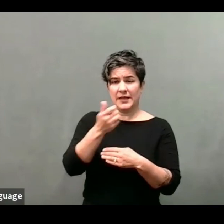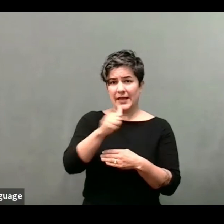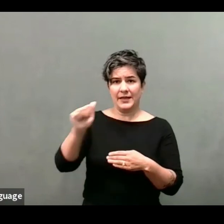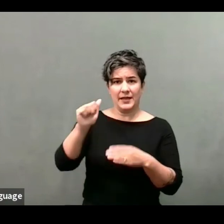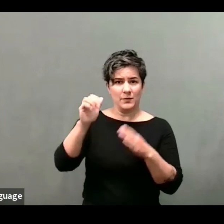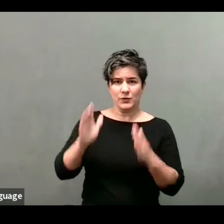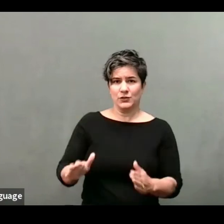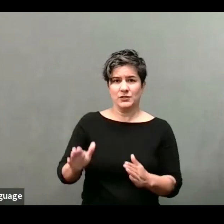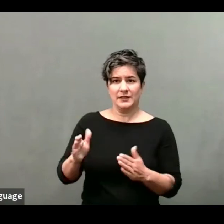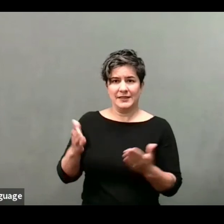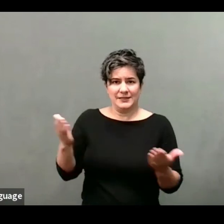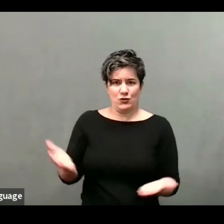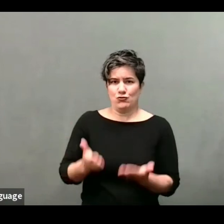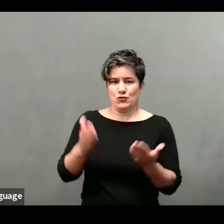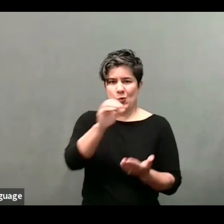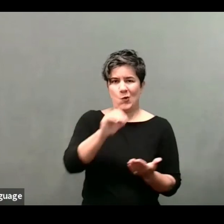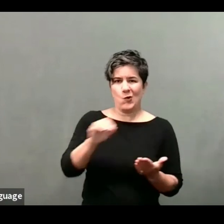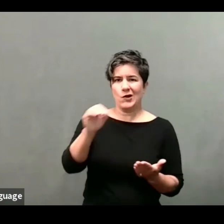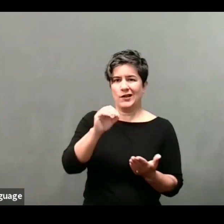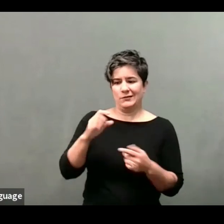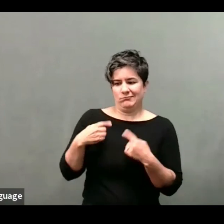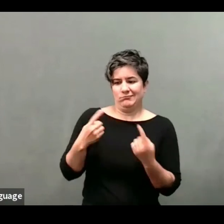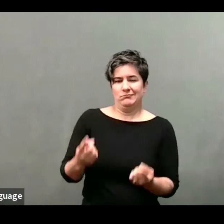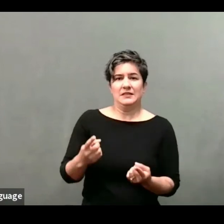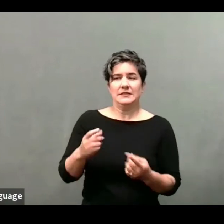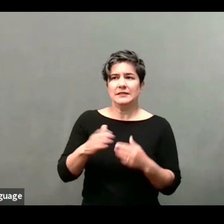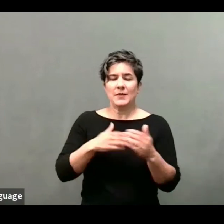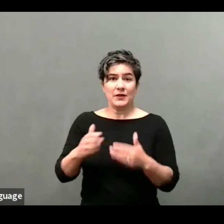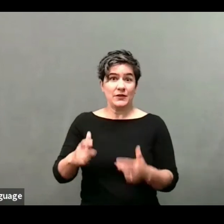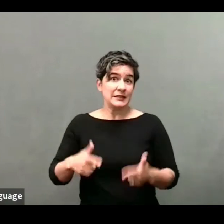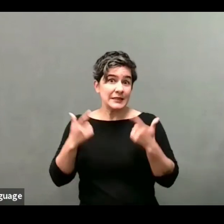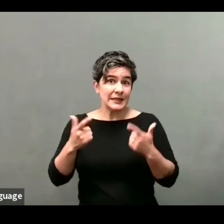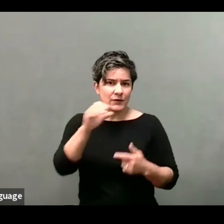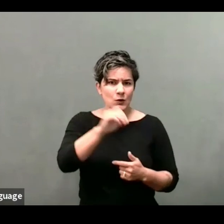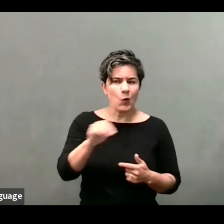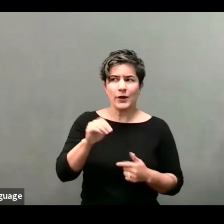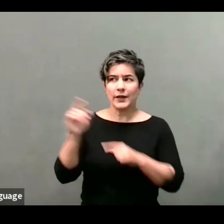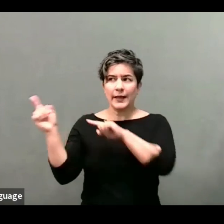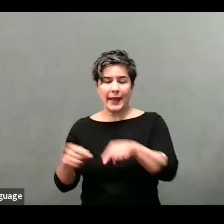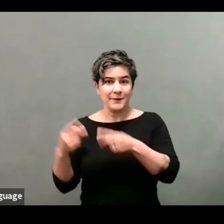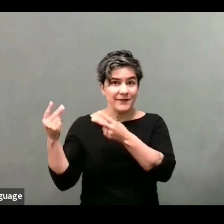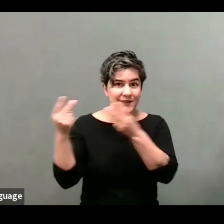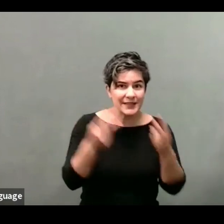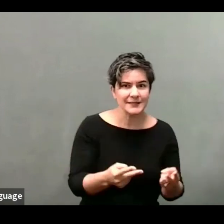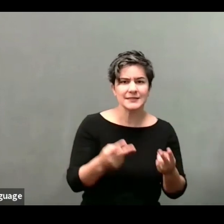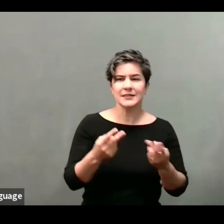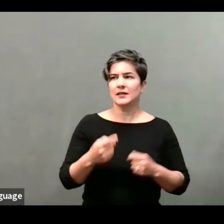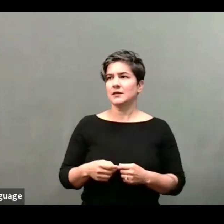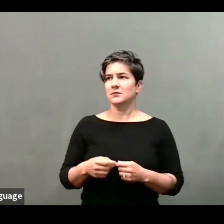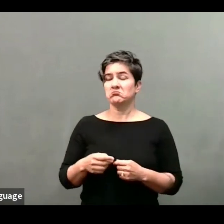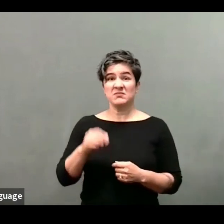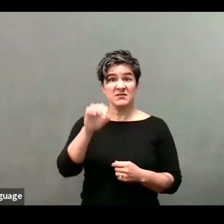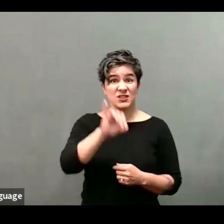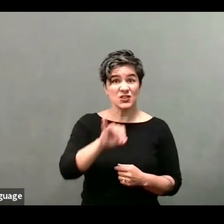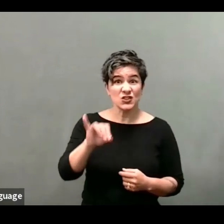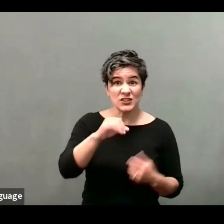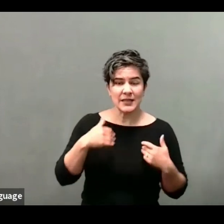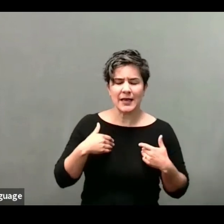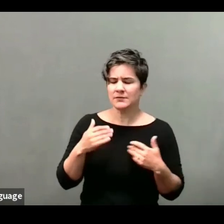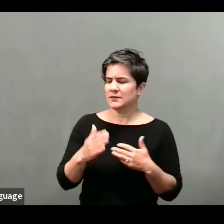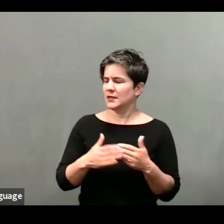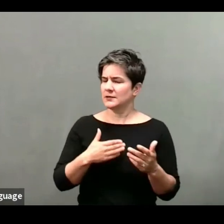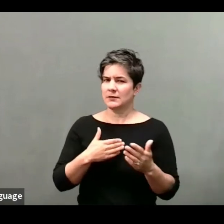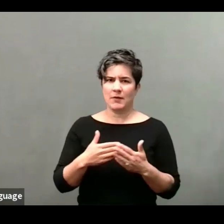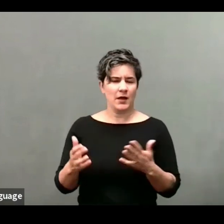where they're originally from, if they're visiting from out of state or if they live here. It doesn't matter if they have insurance or not.